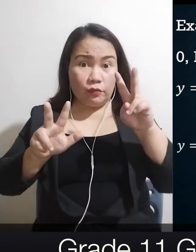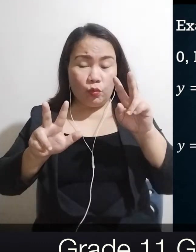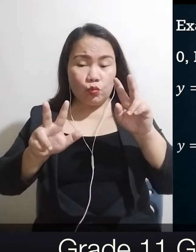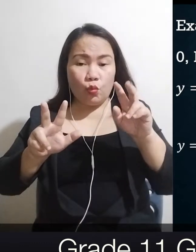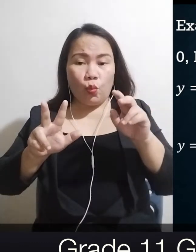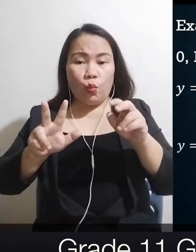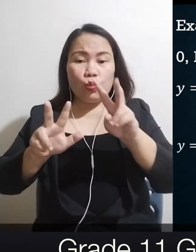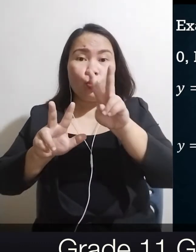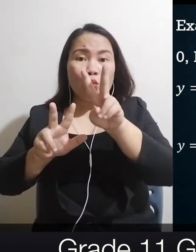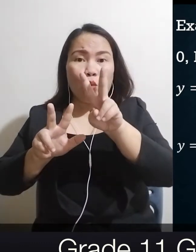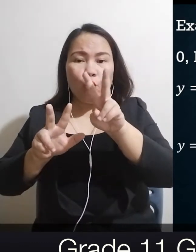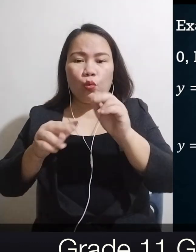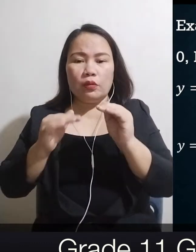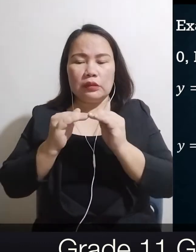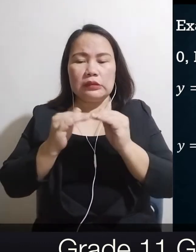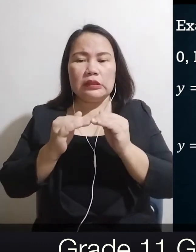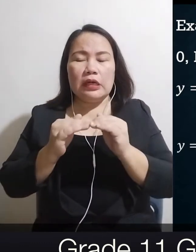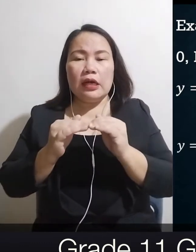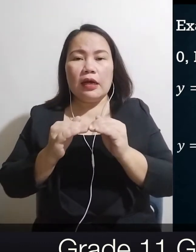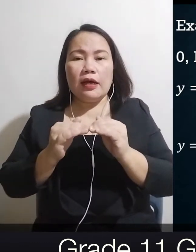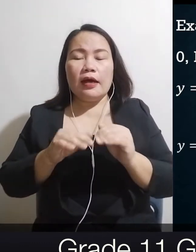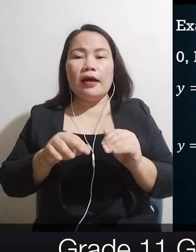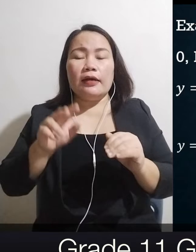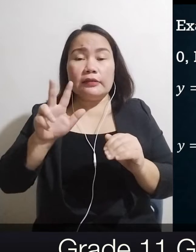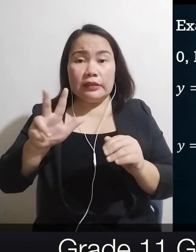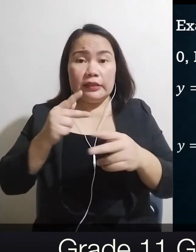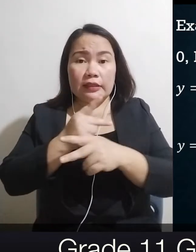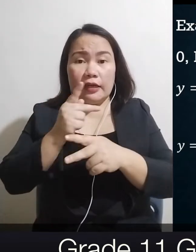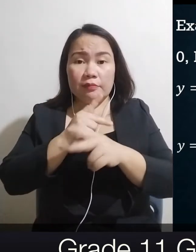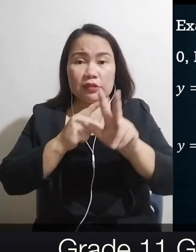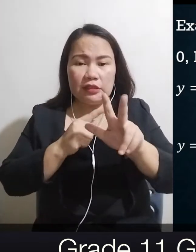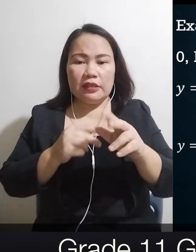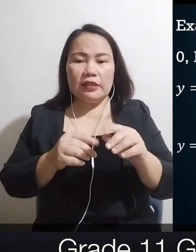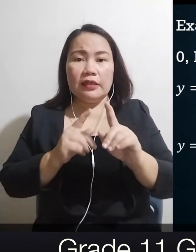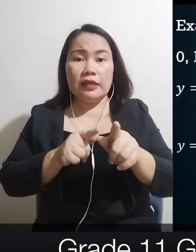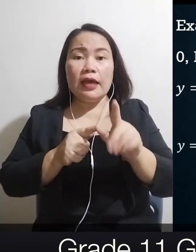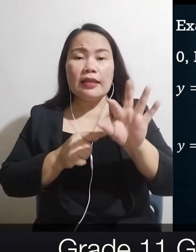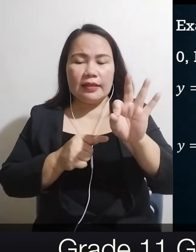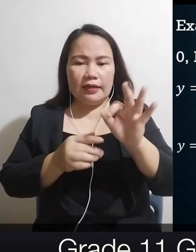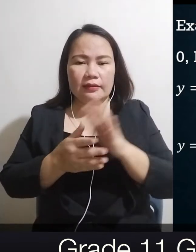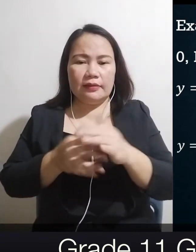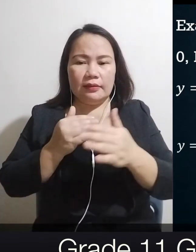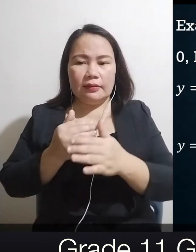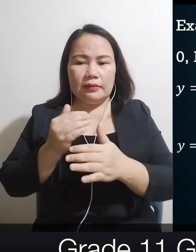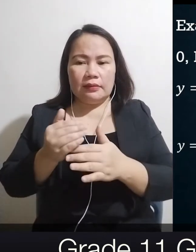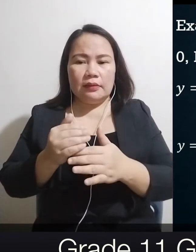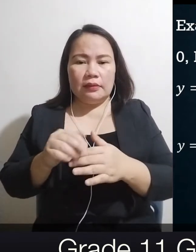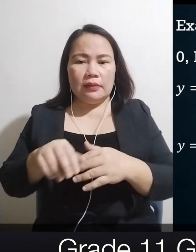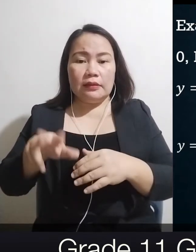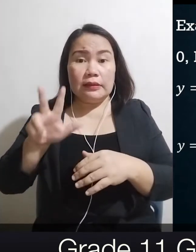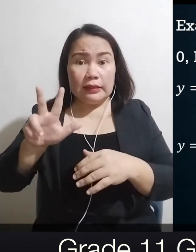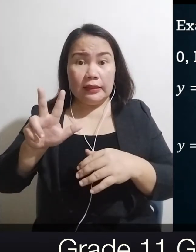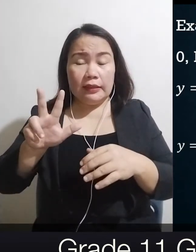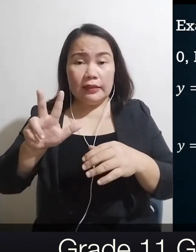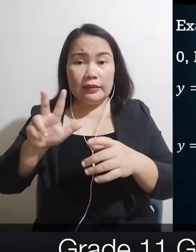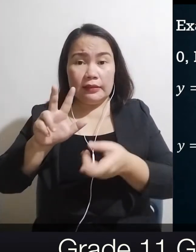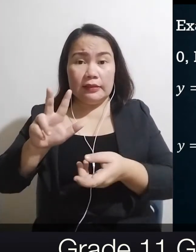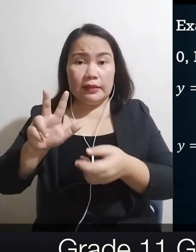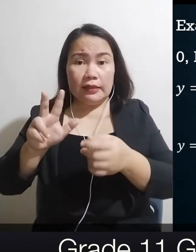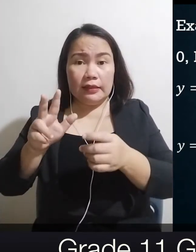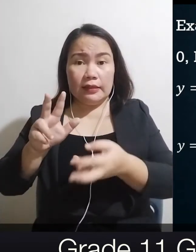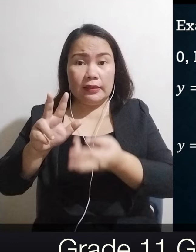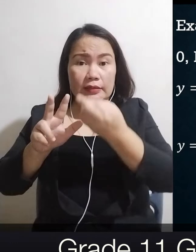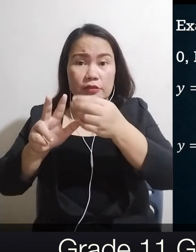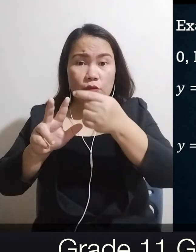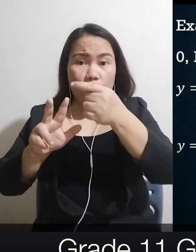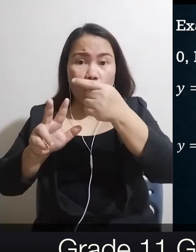So, kinuha natin yung reciprocal para maging positive yung exponent natin. Next, 1/3 raised to